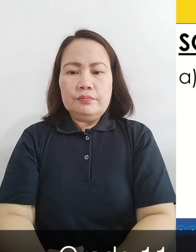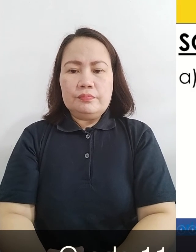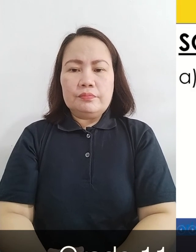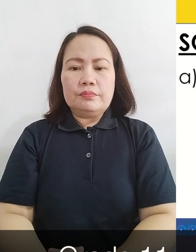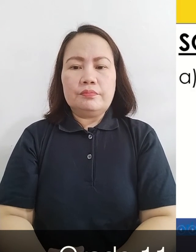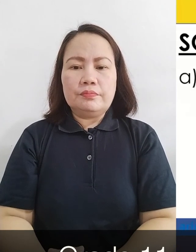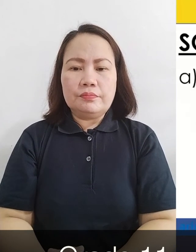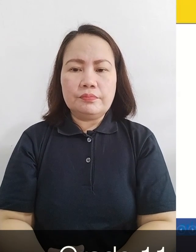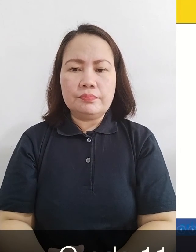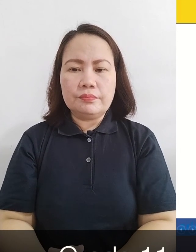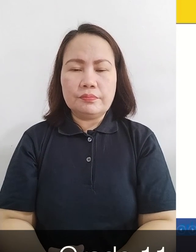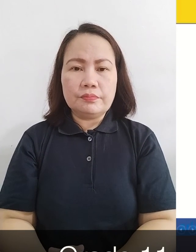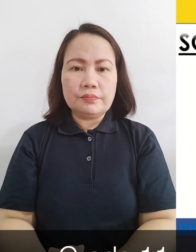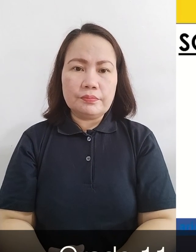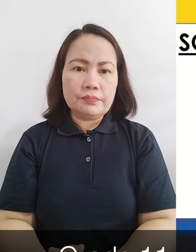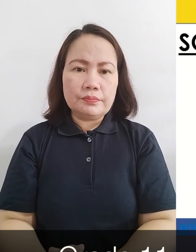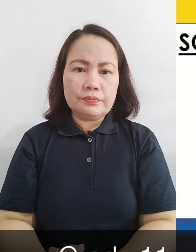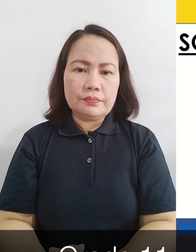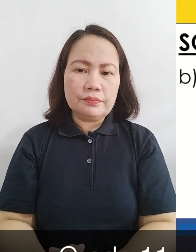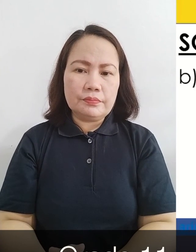function, no, na come up.